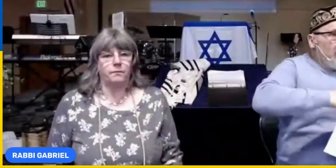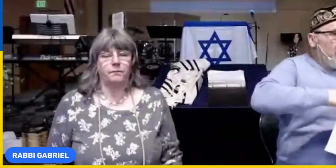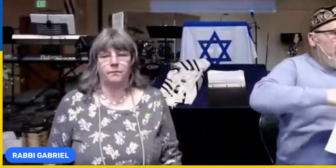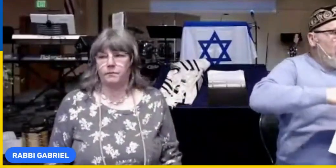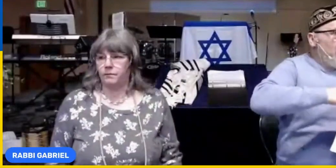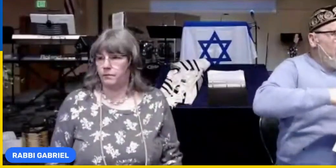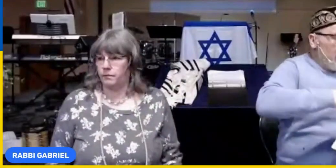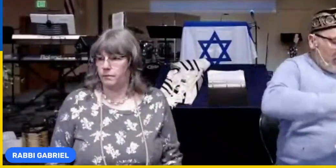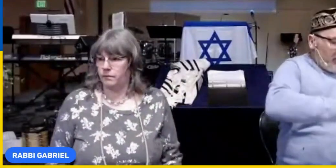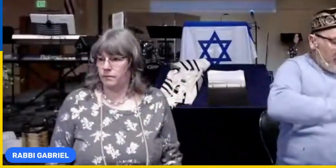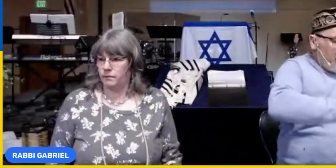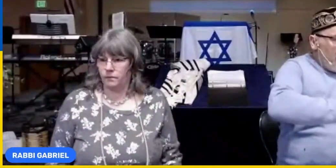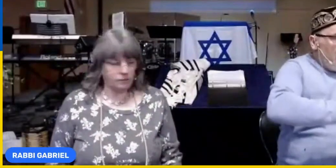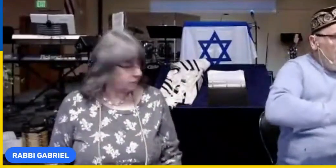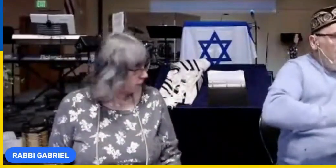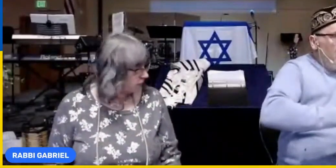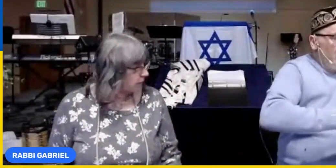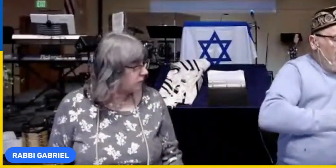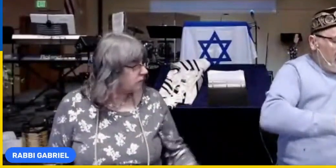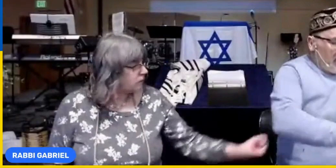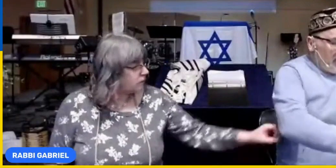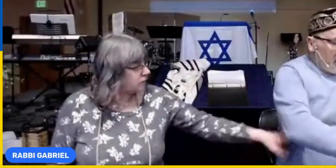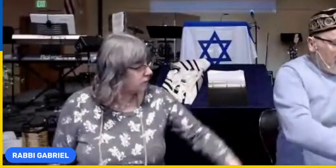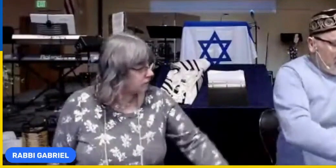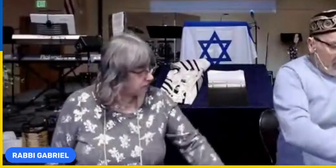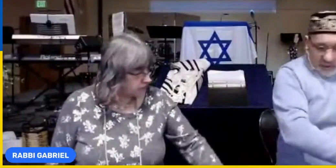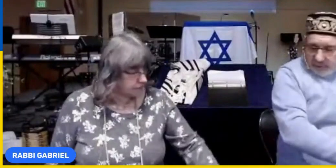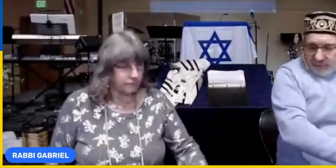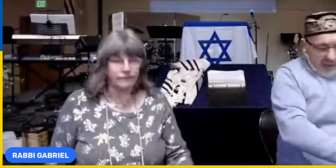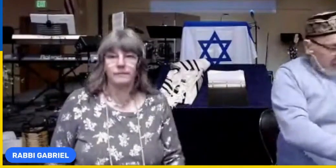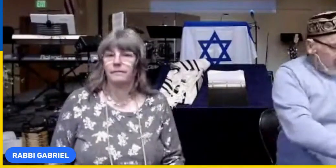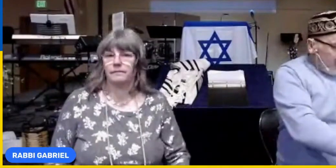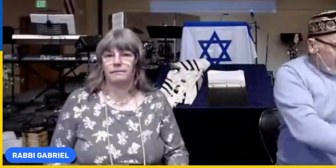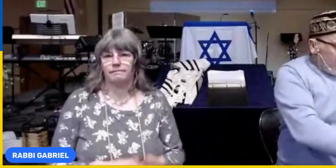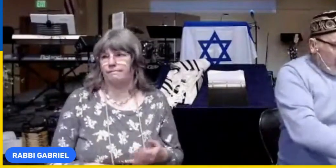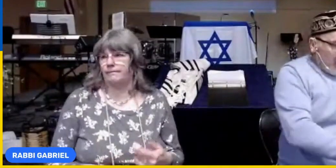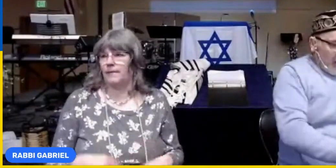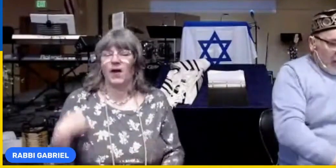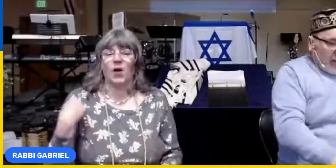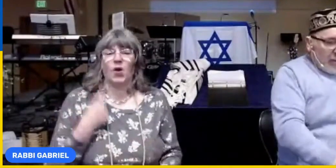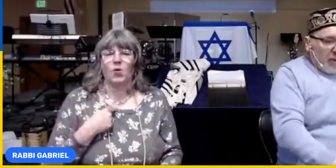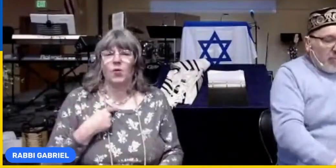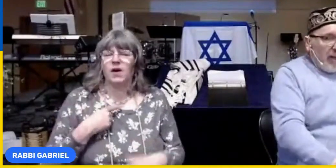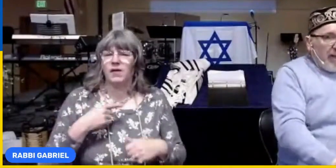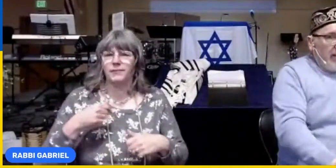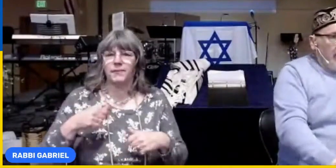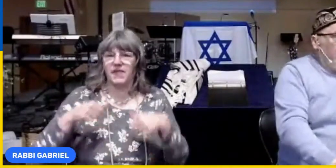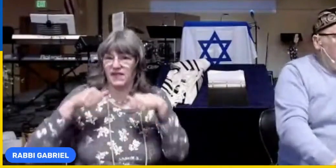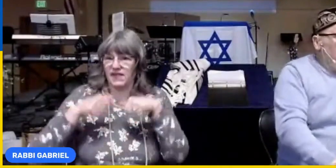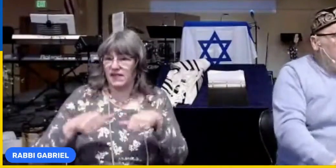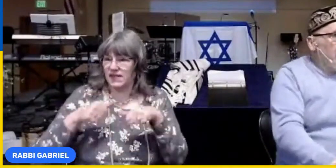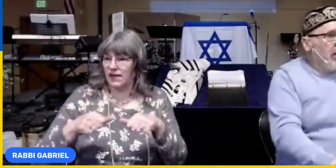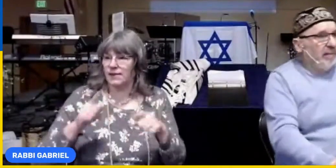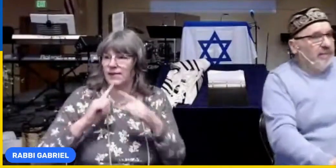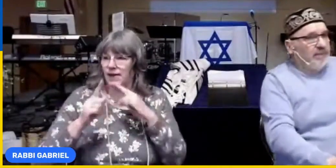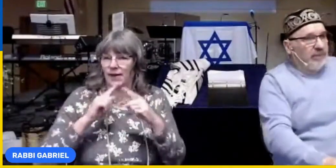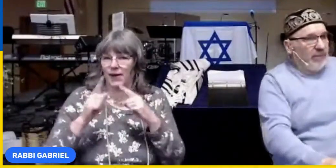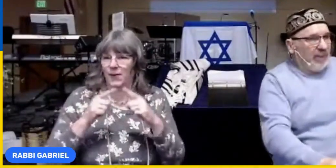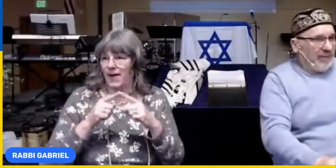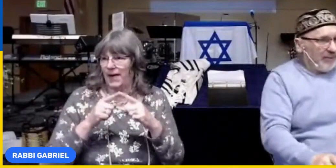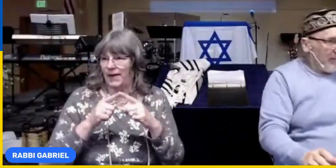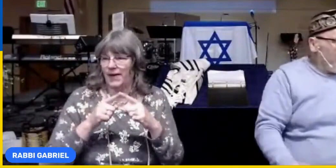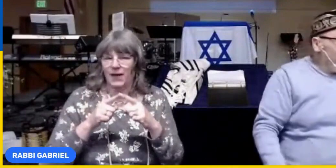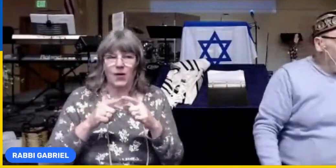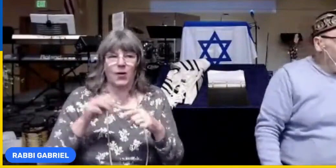we're still in the story of Moses, Egypt, and all that, with their plagues of bugs.